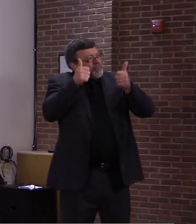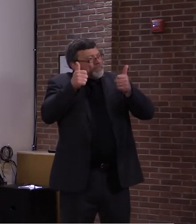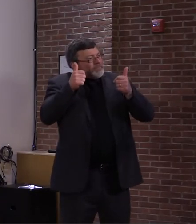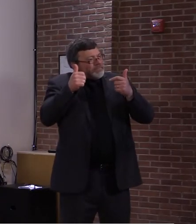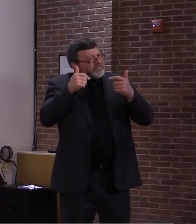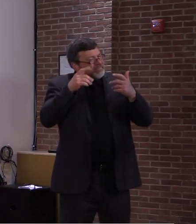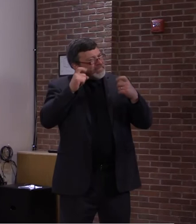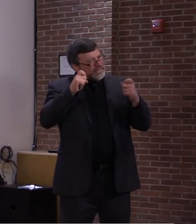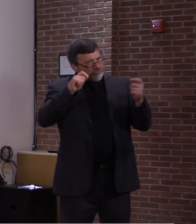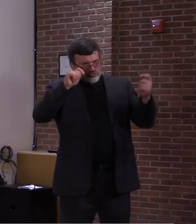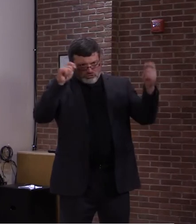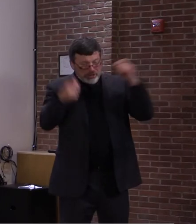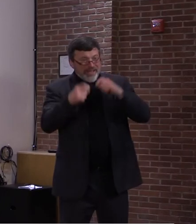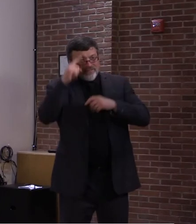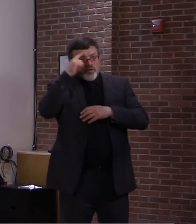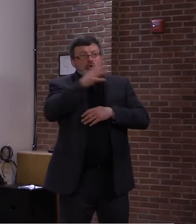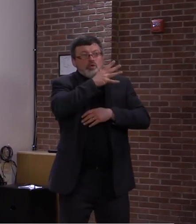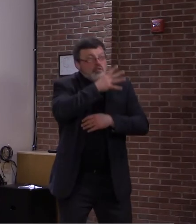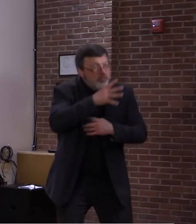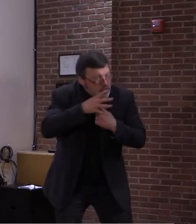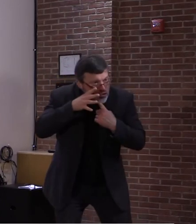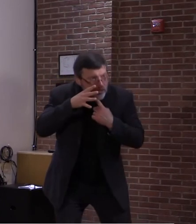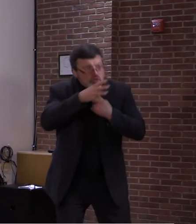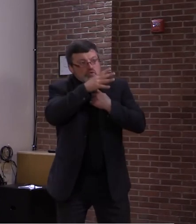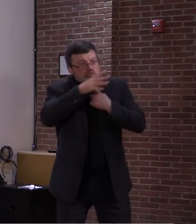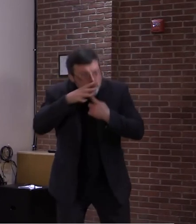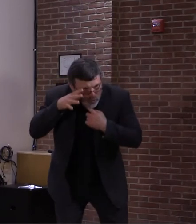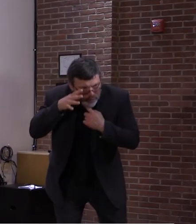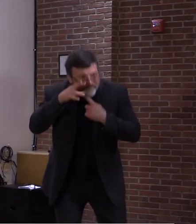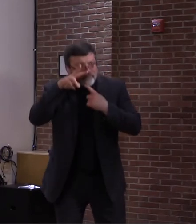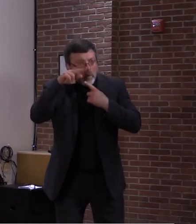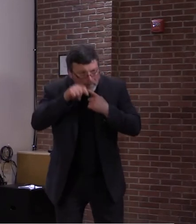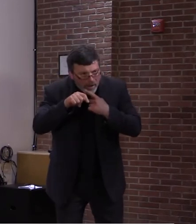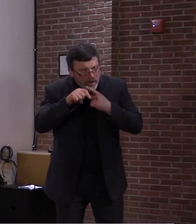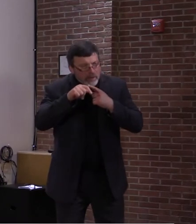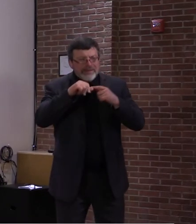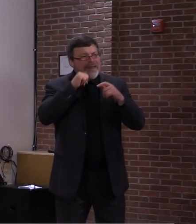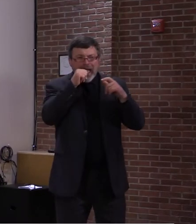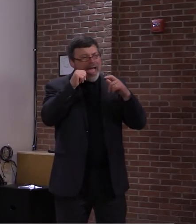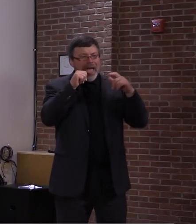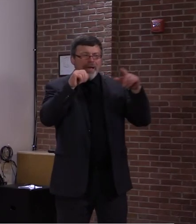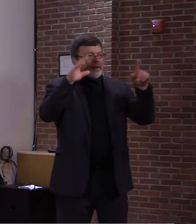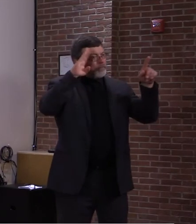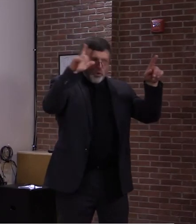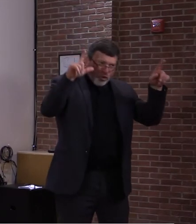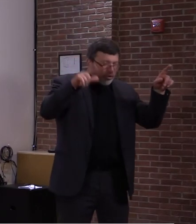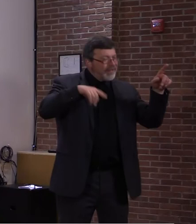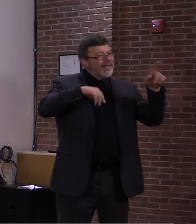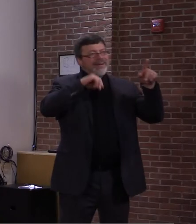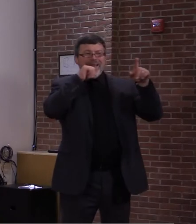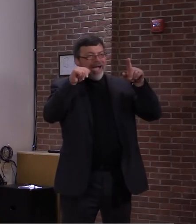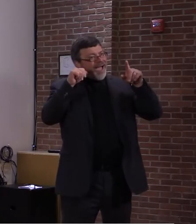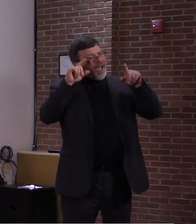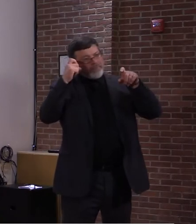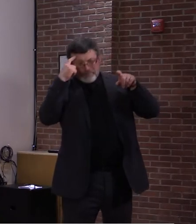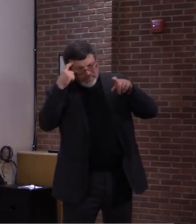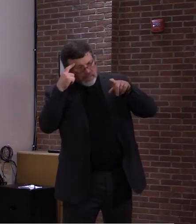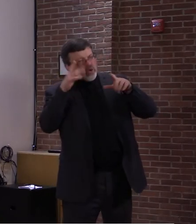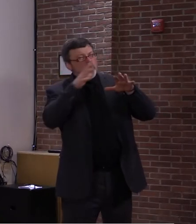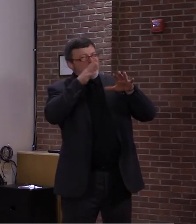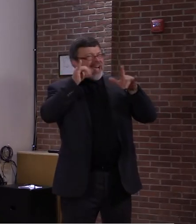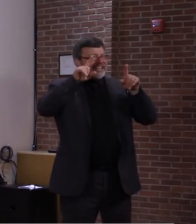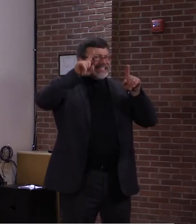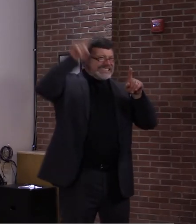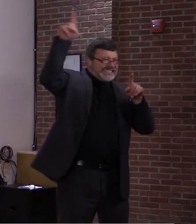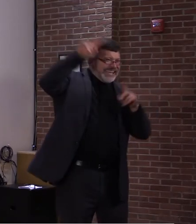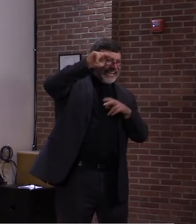it, changed the community, the downtown, property values, and so forth. Even the population